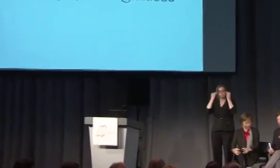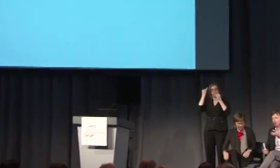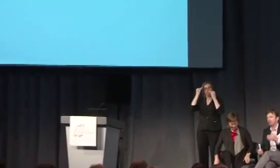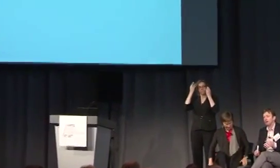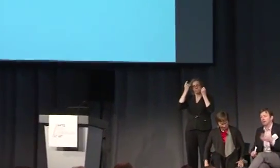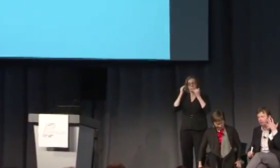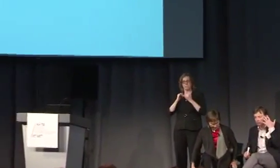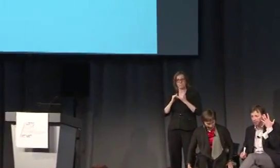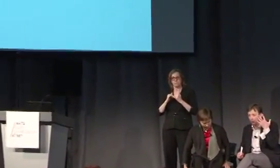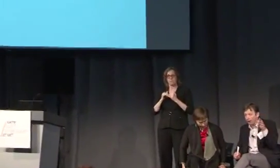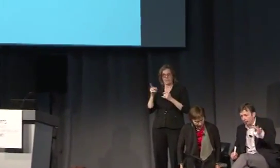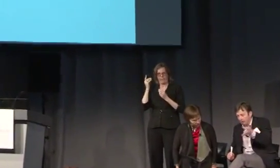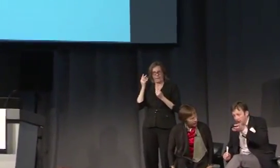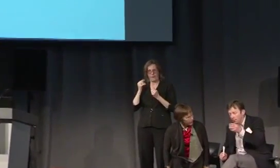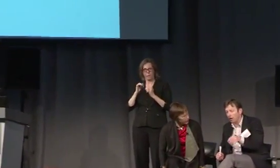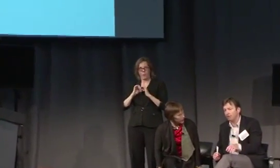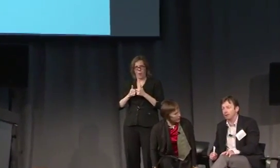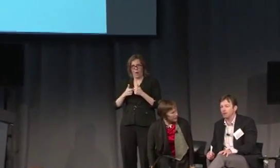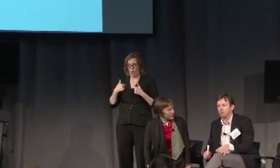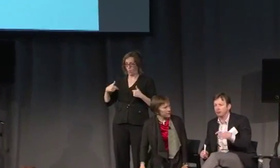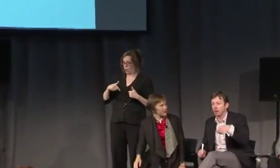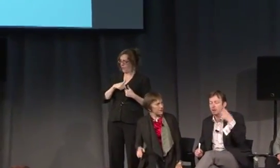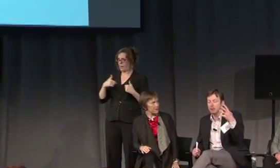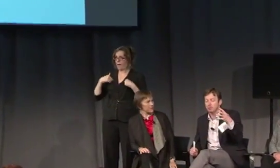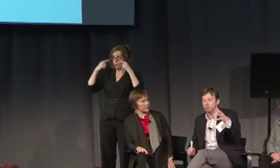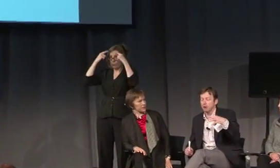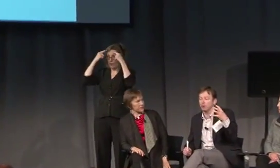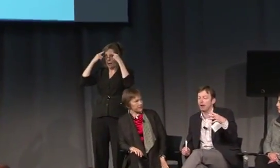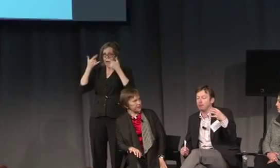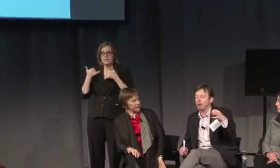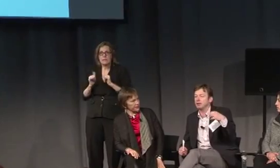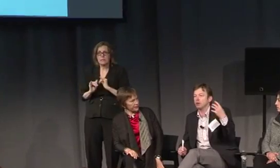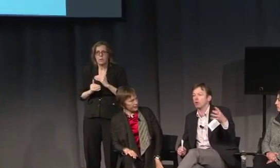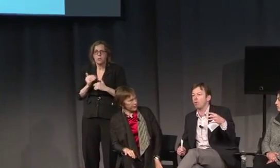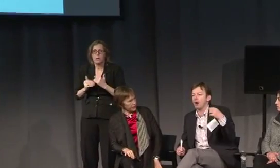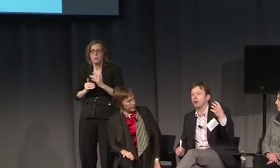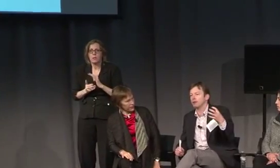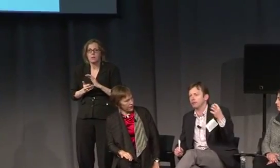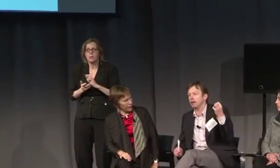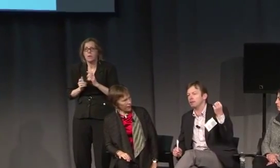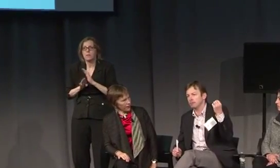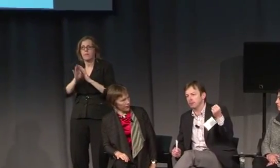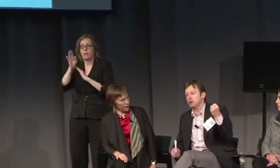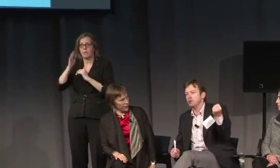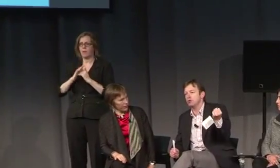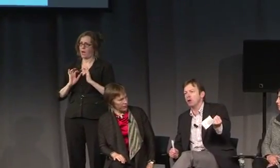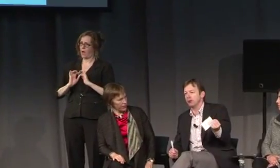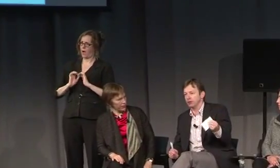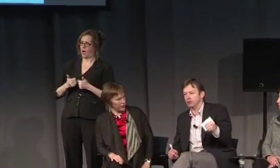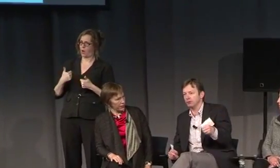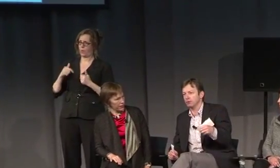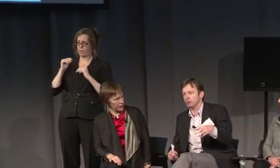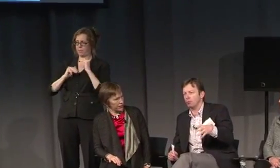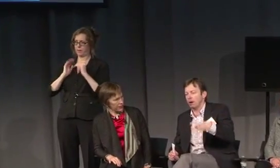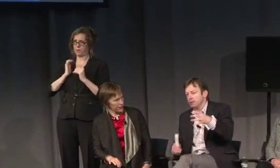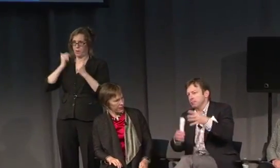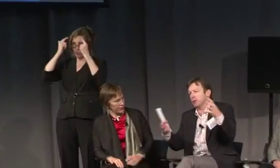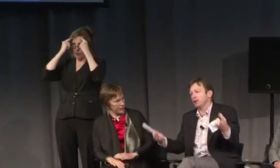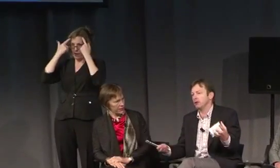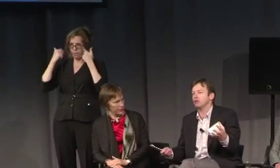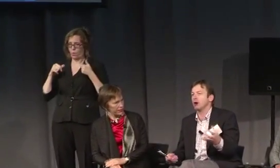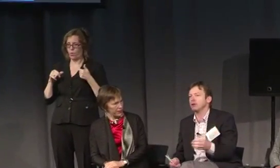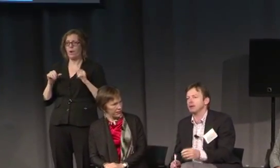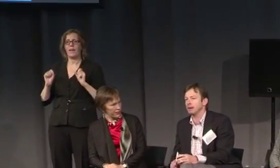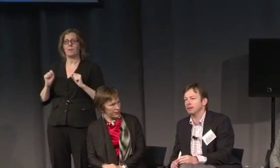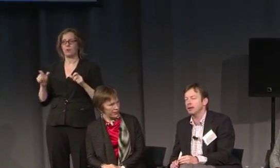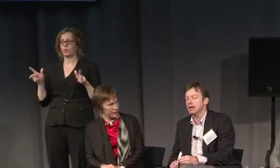a developing brain, you know, having a developing brain, build that brain to acquire and develop new knowledge, which requires